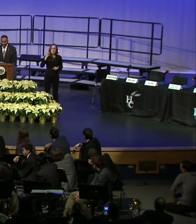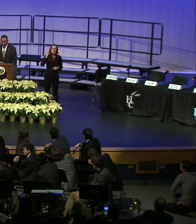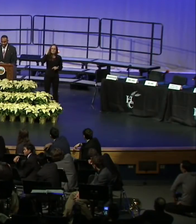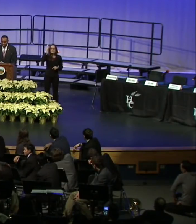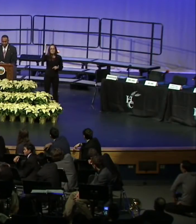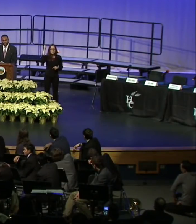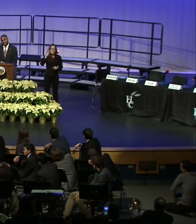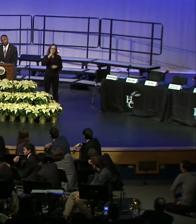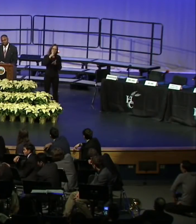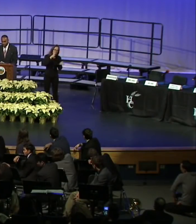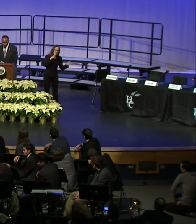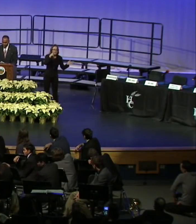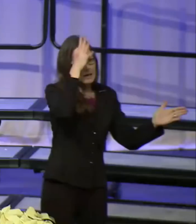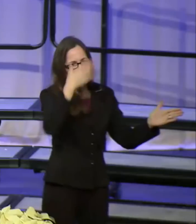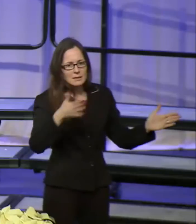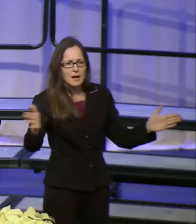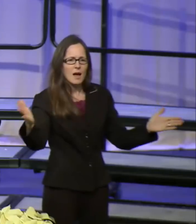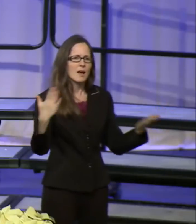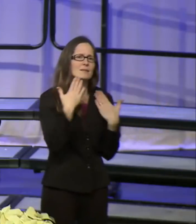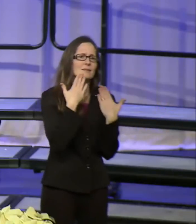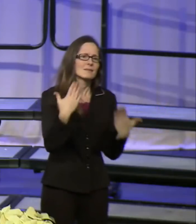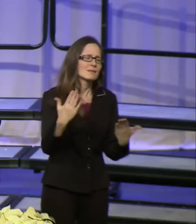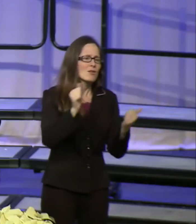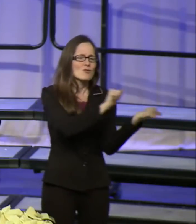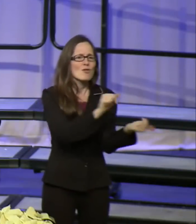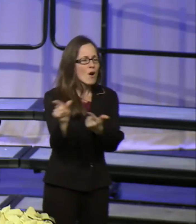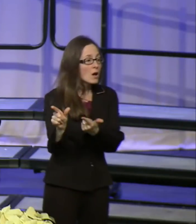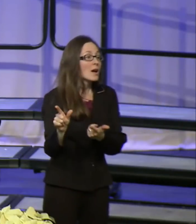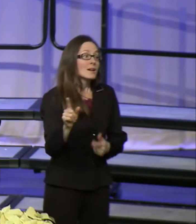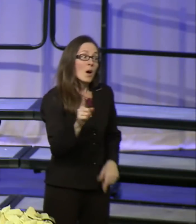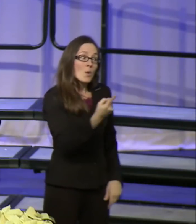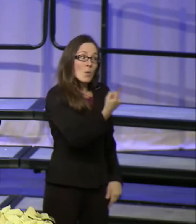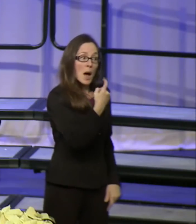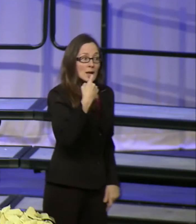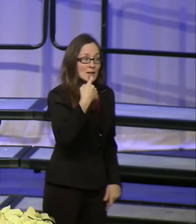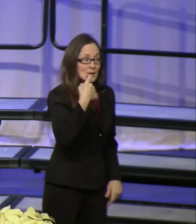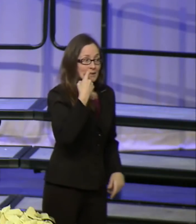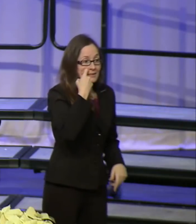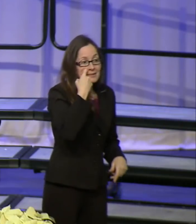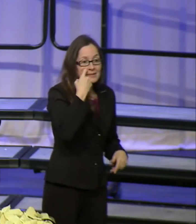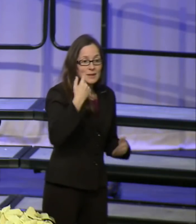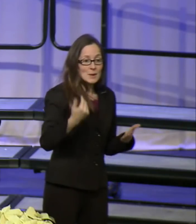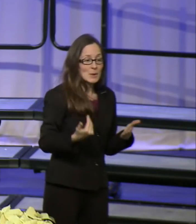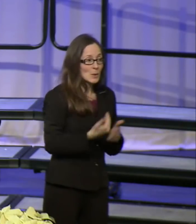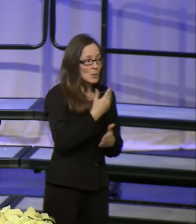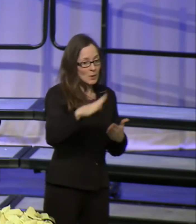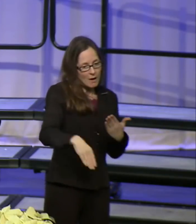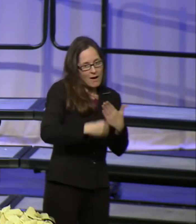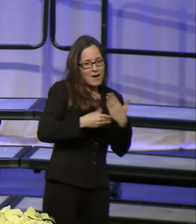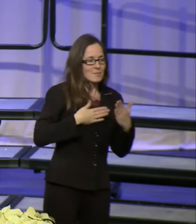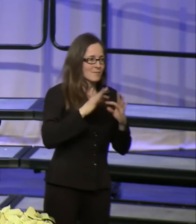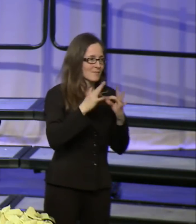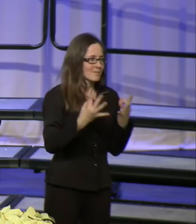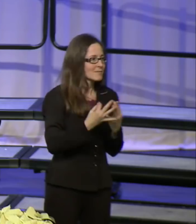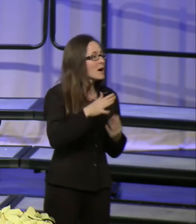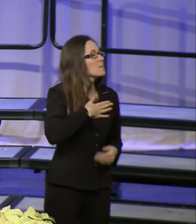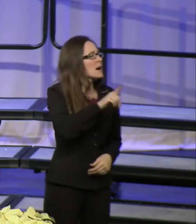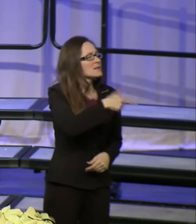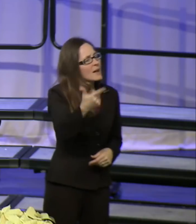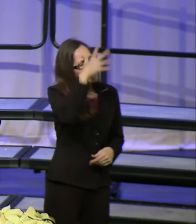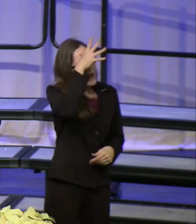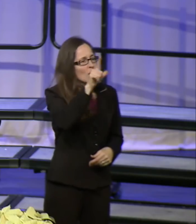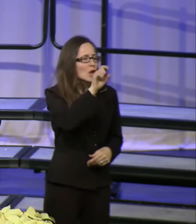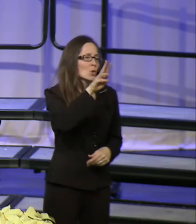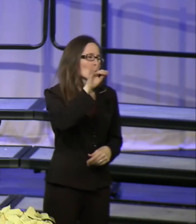and dad's side, thank you so much. And of course, one of the newest additions to my family, my stepdad, Louis, who has made my mom so very happy. Thank